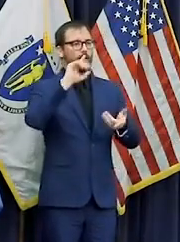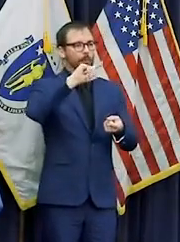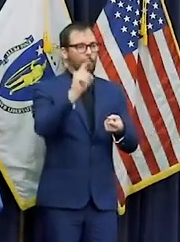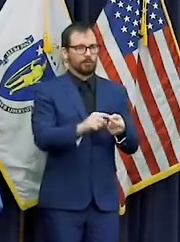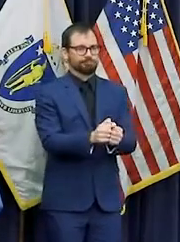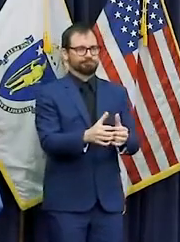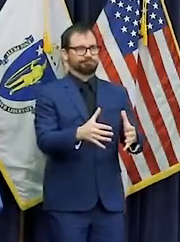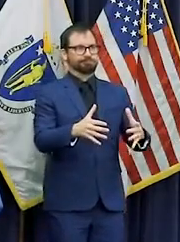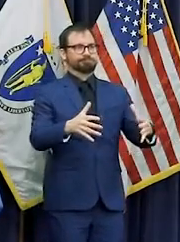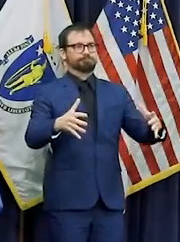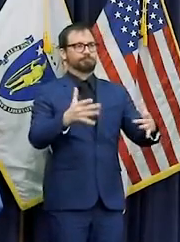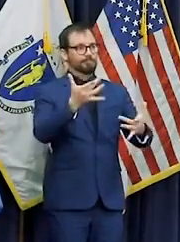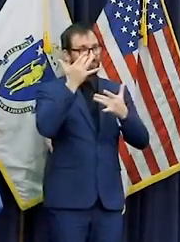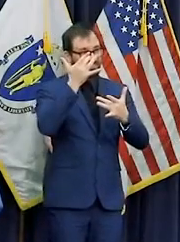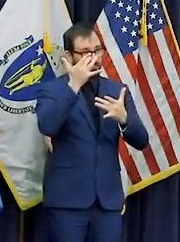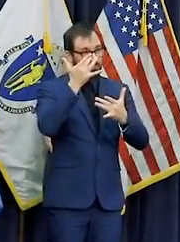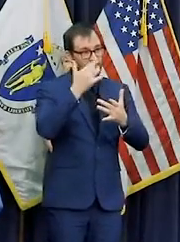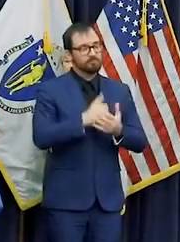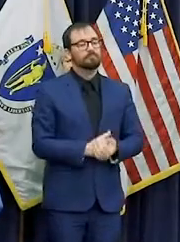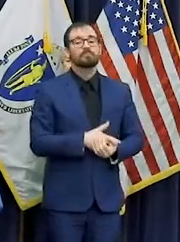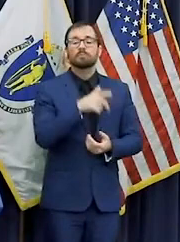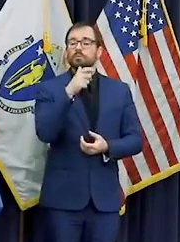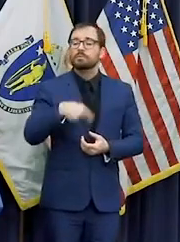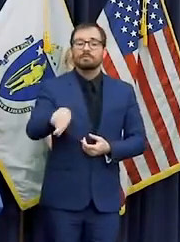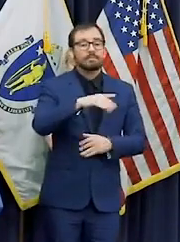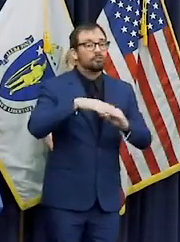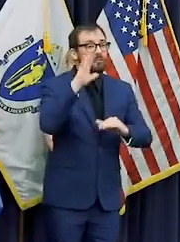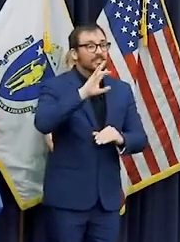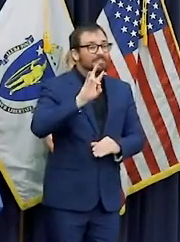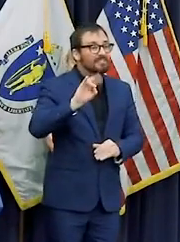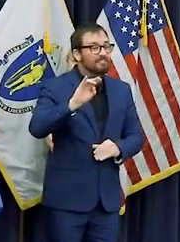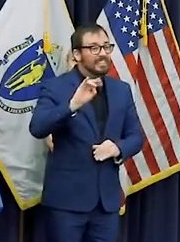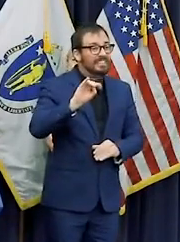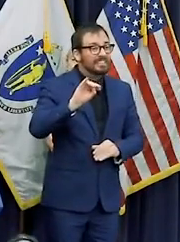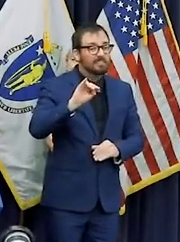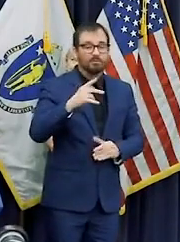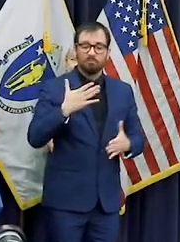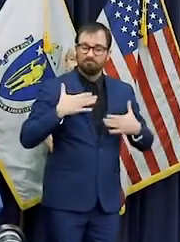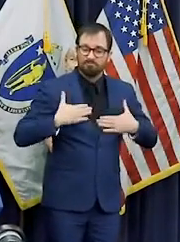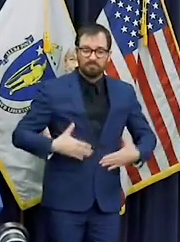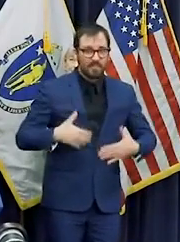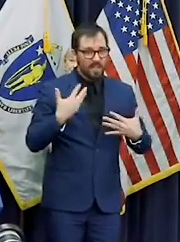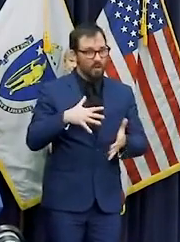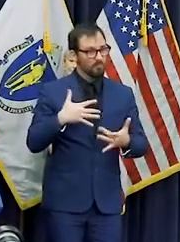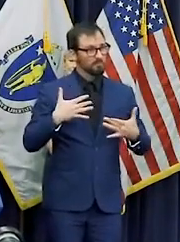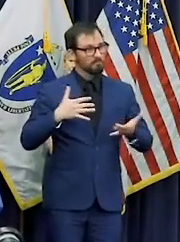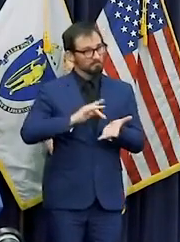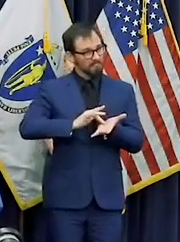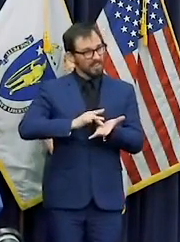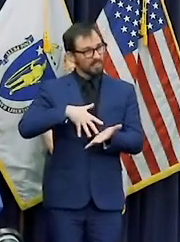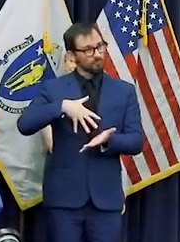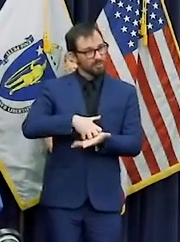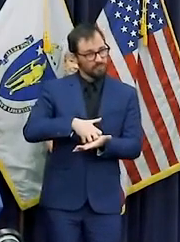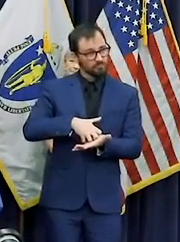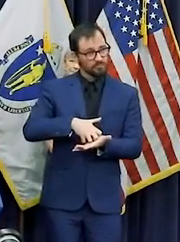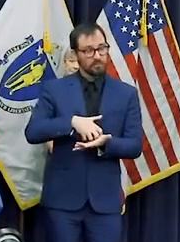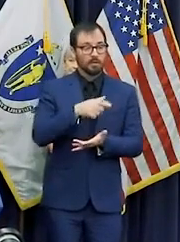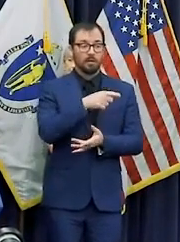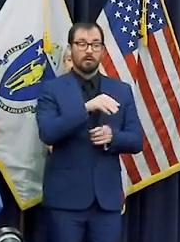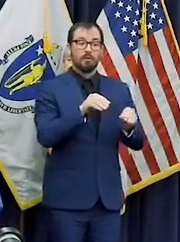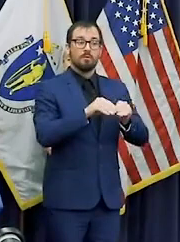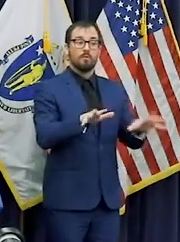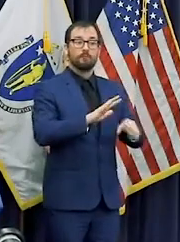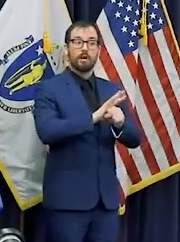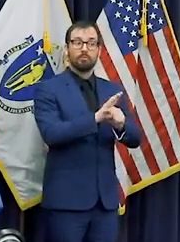issues, this virus is especially dangerous. We are strongly advising these folks to limit strictly